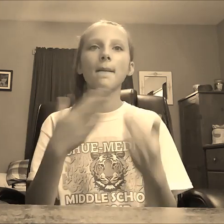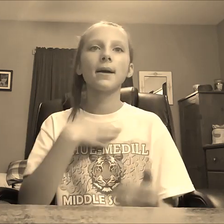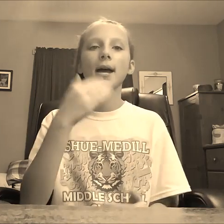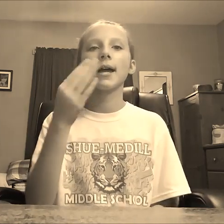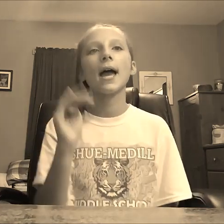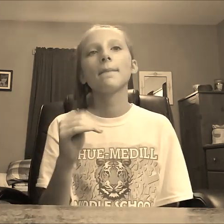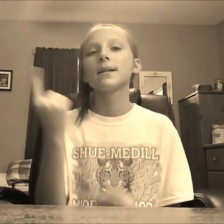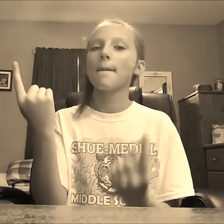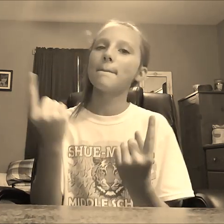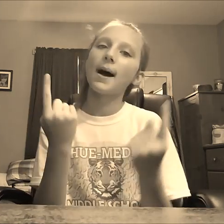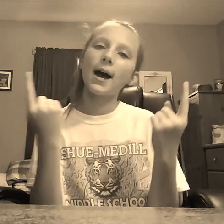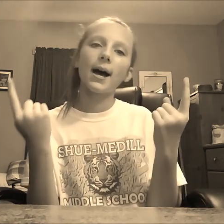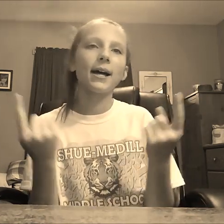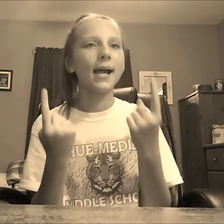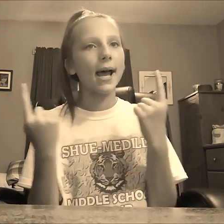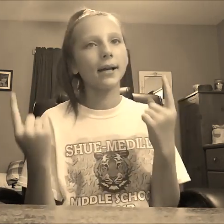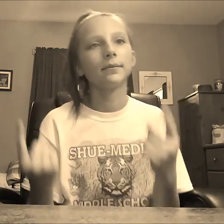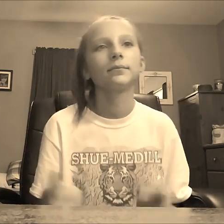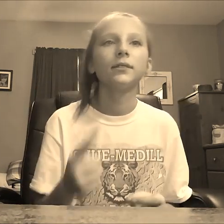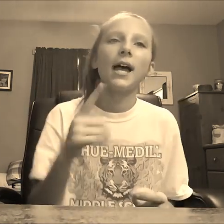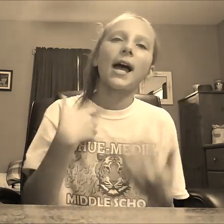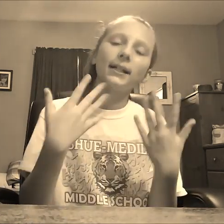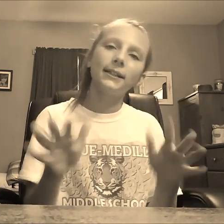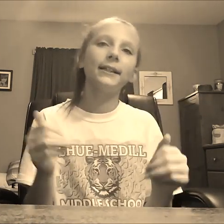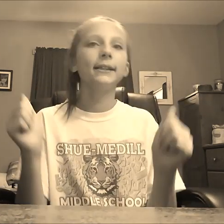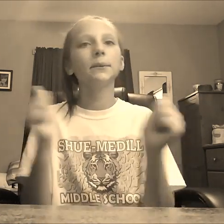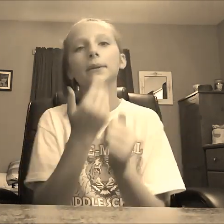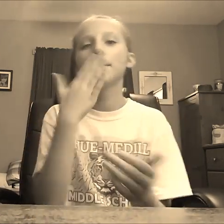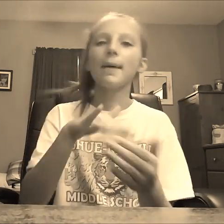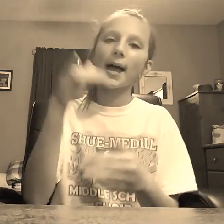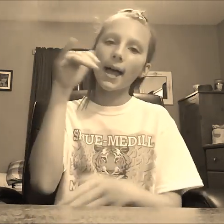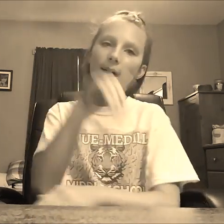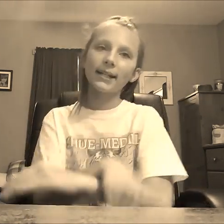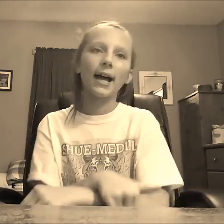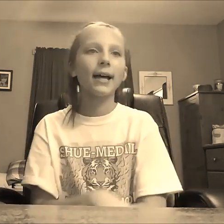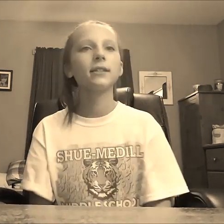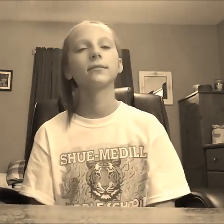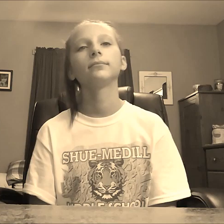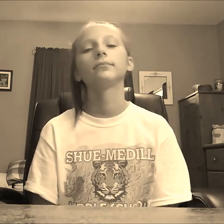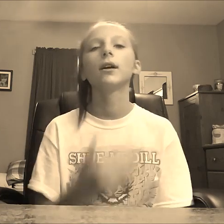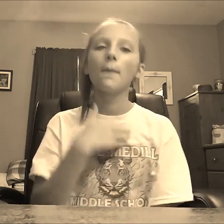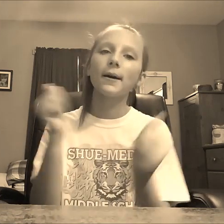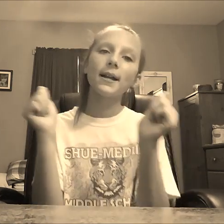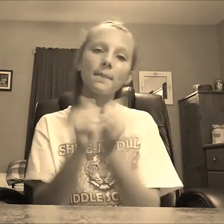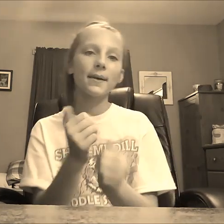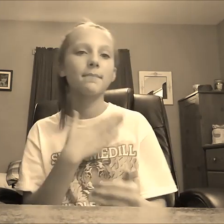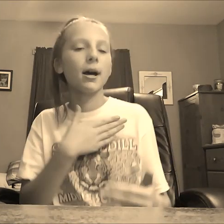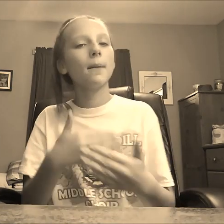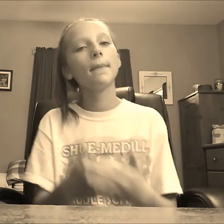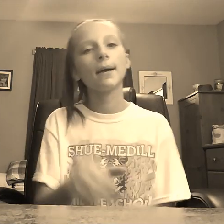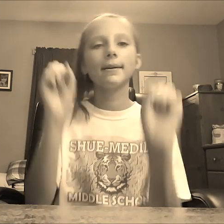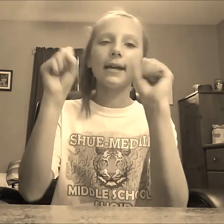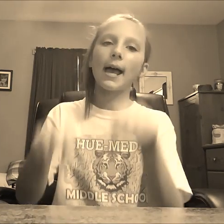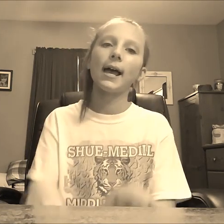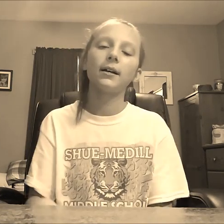that maybe I am somebody I can deal with the bad nights When I'm with my baby